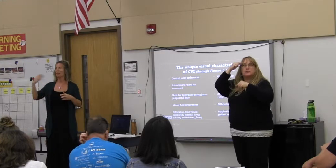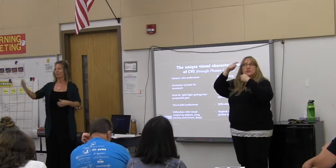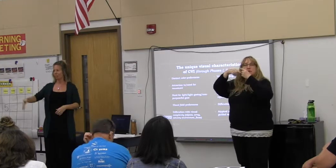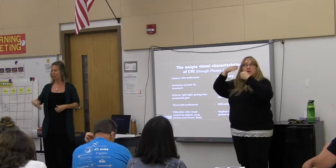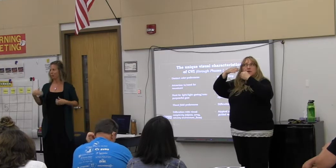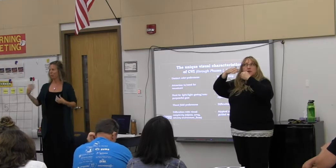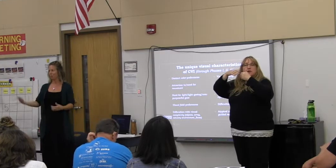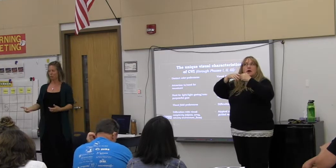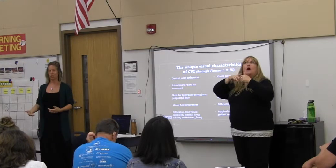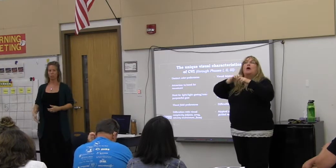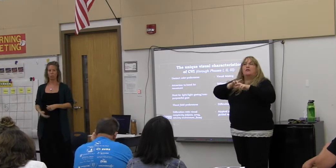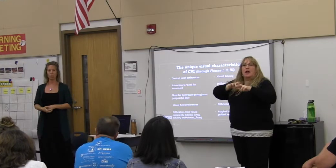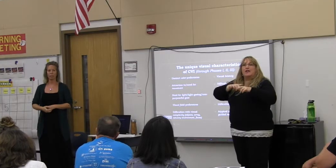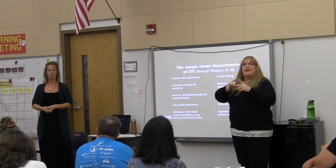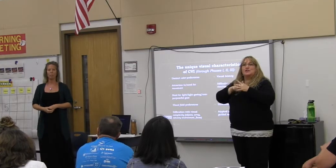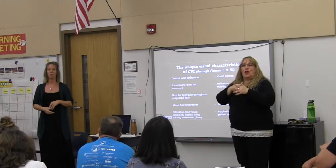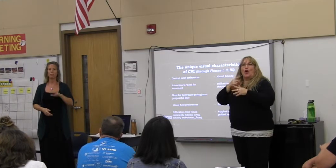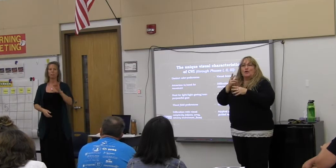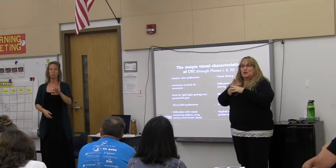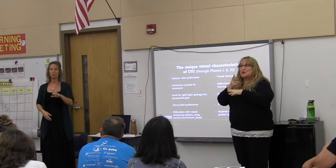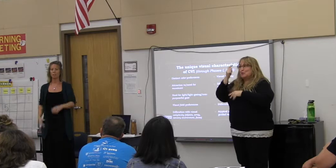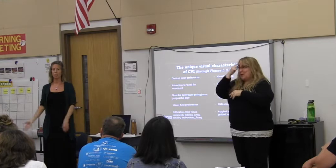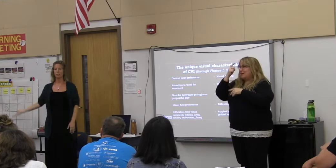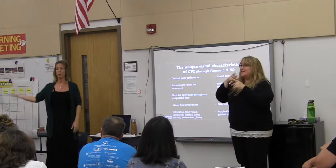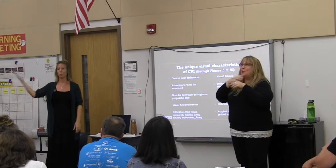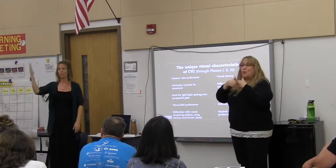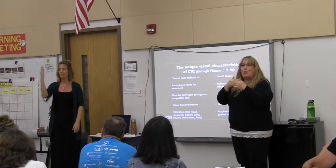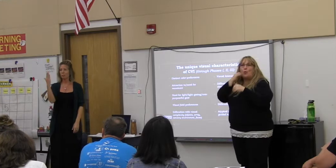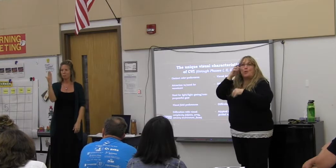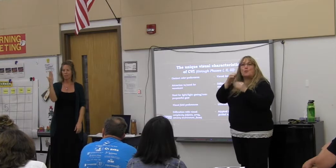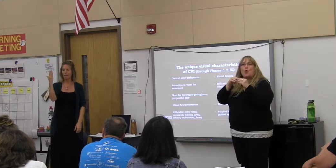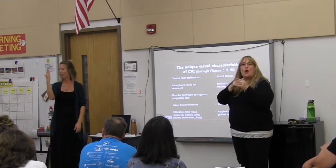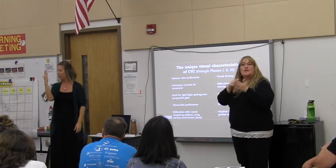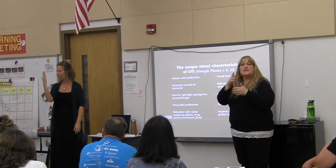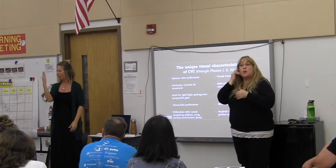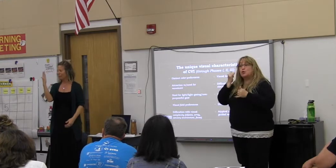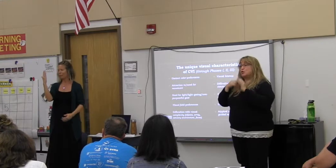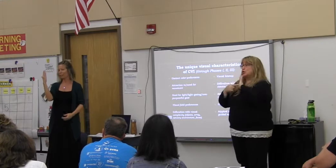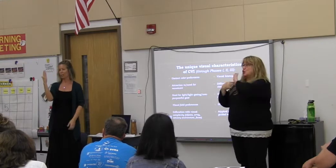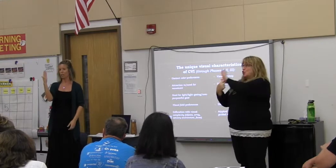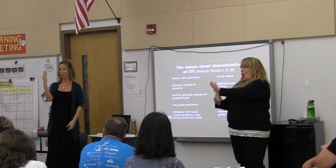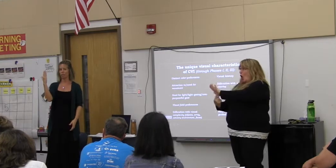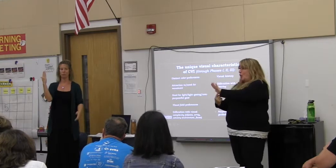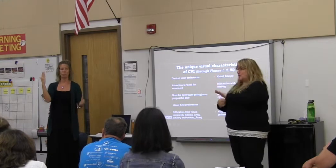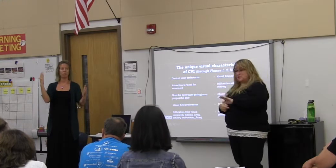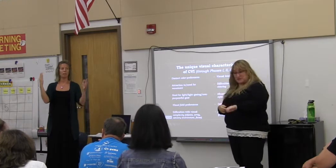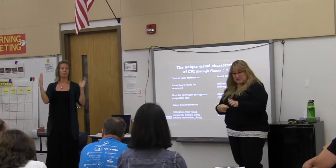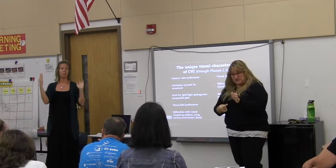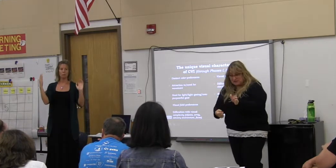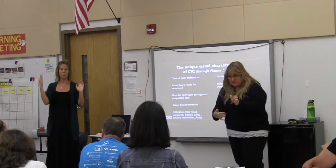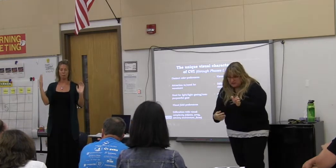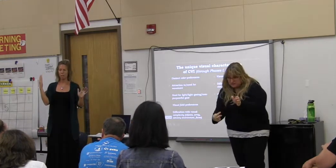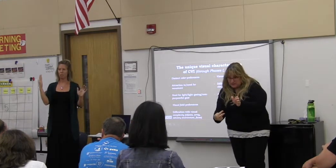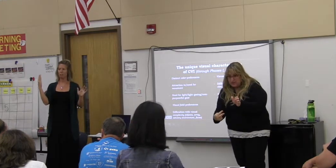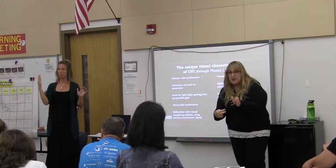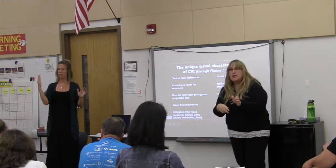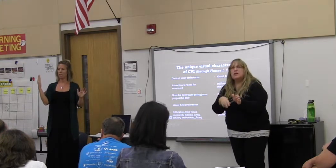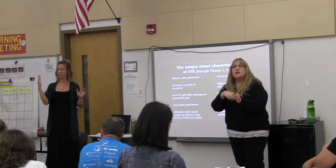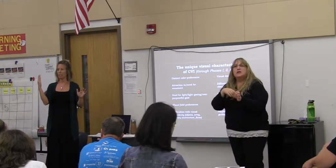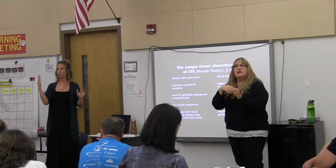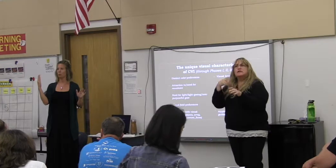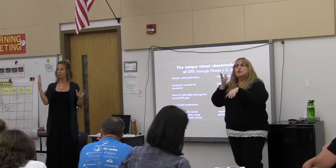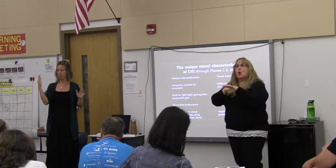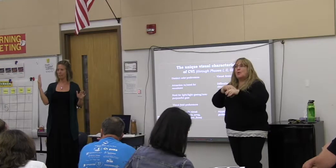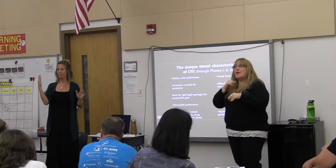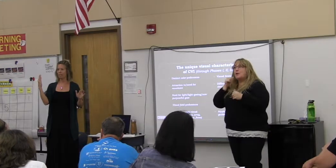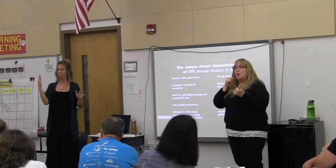warm up, then they can start using their vision a little bit. But so don't be surprised if you present something and they don't immediately turn and look. This is major for